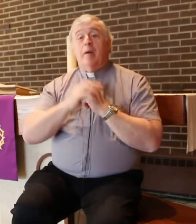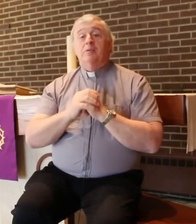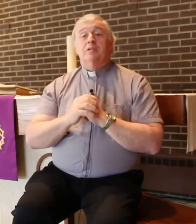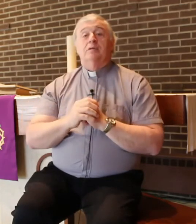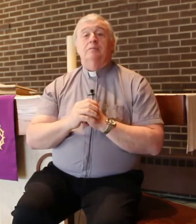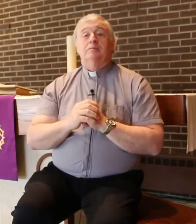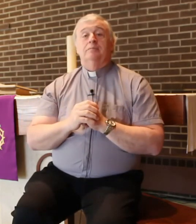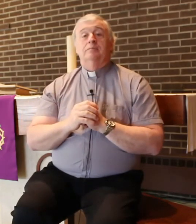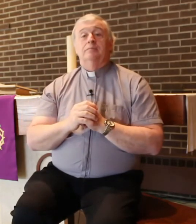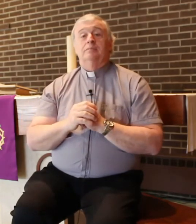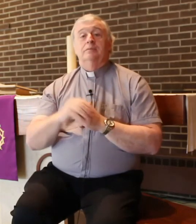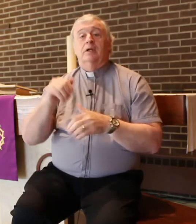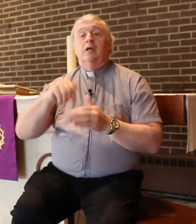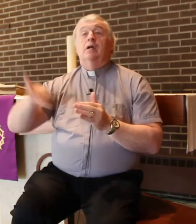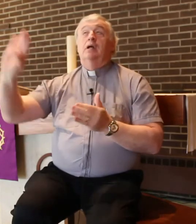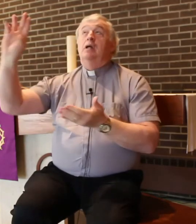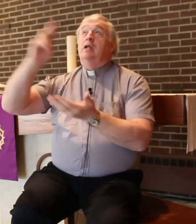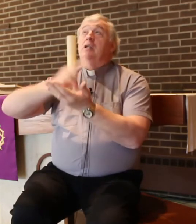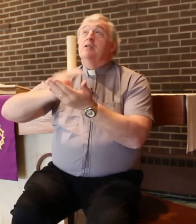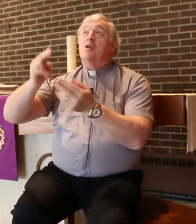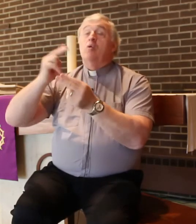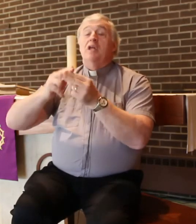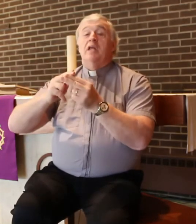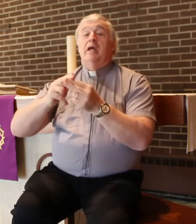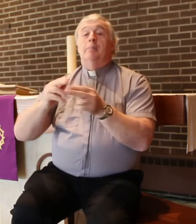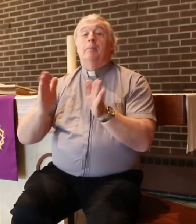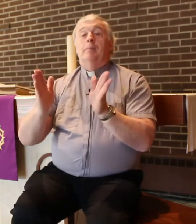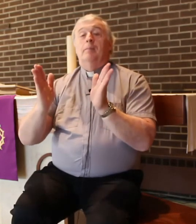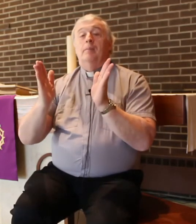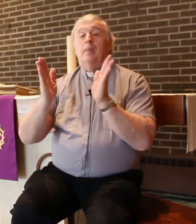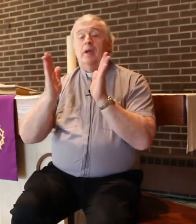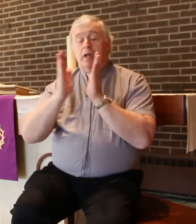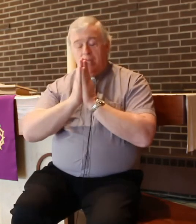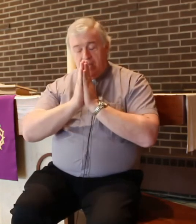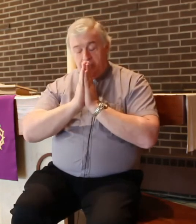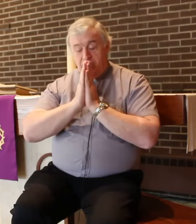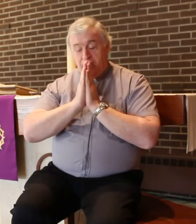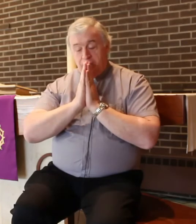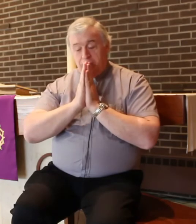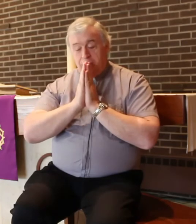wept. In his holy name, amen.